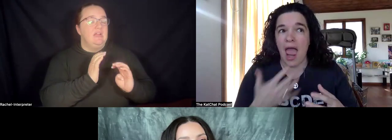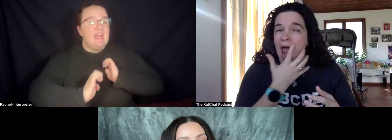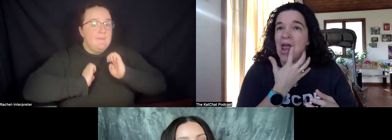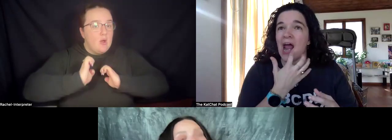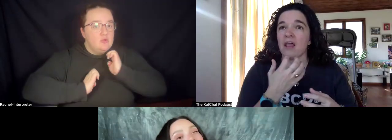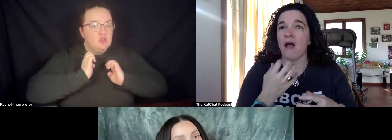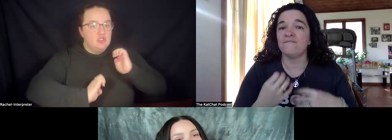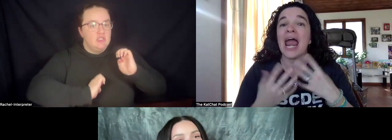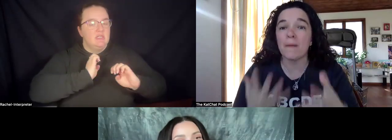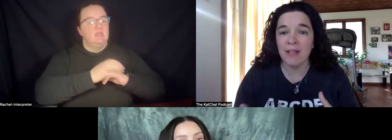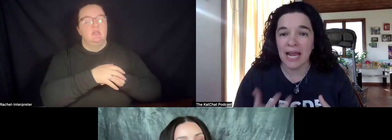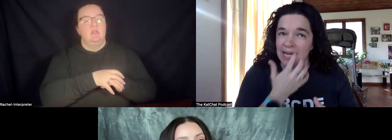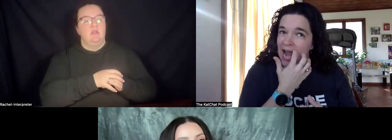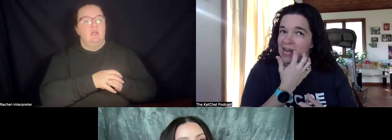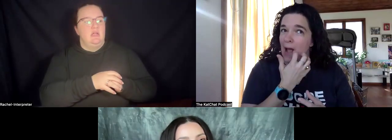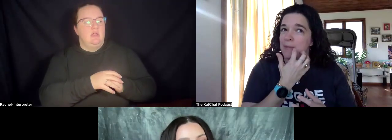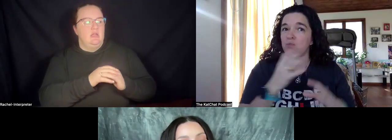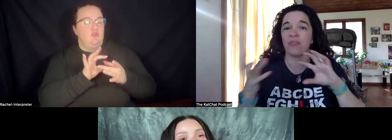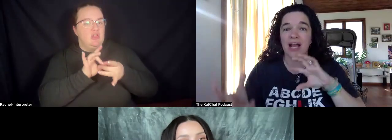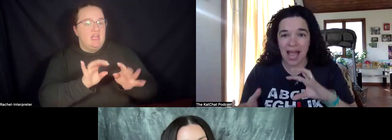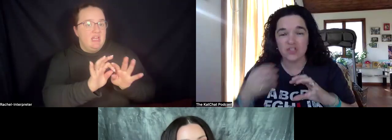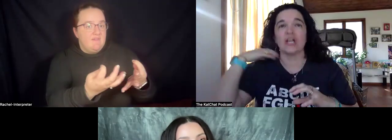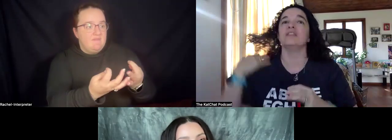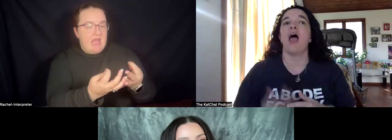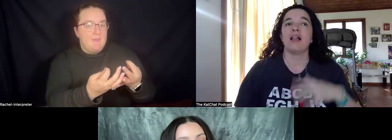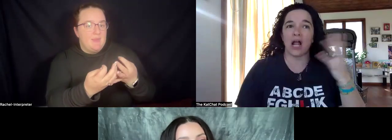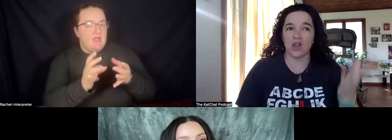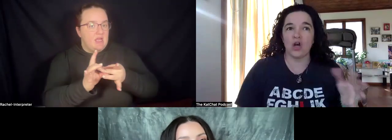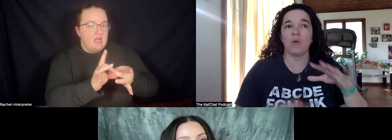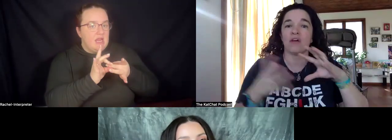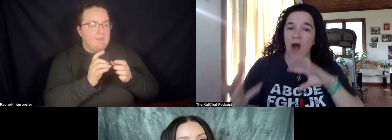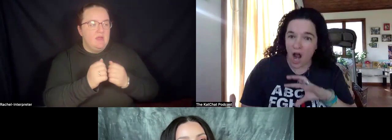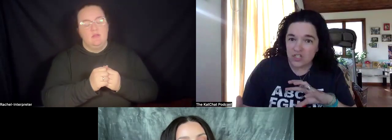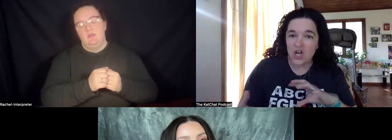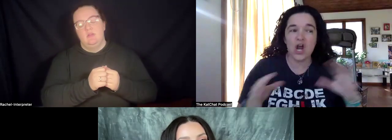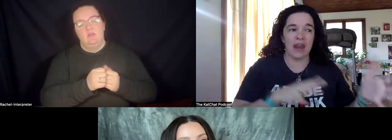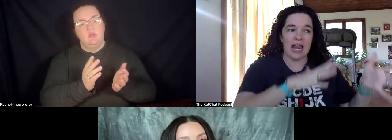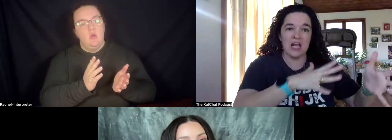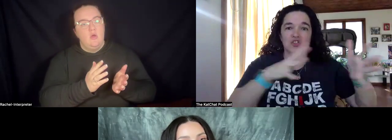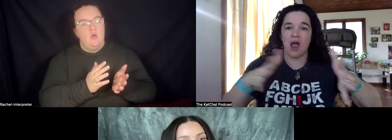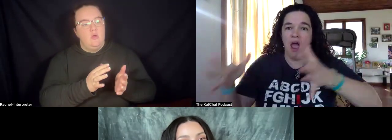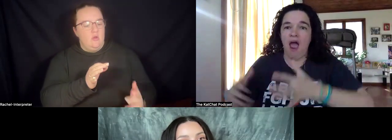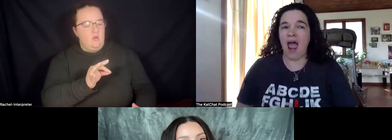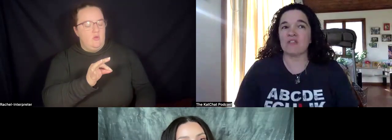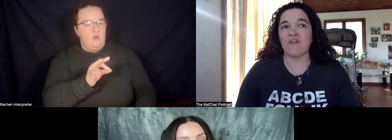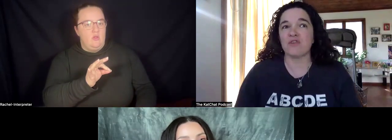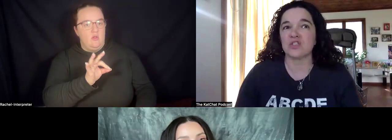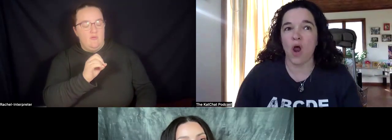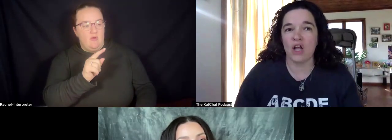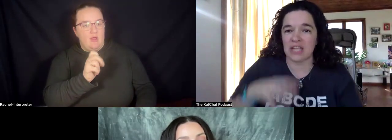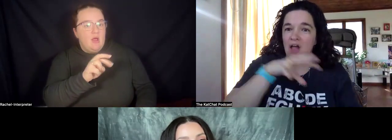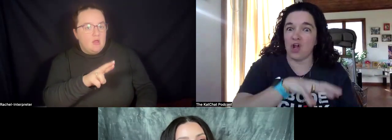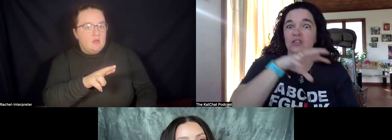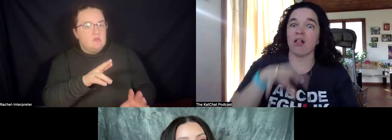emotion and family dynamic with Mhm. the connection. Like learning with the Foster and each have